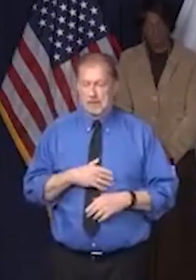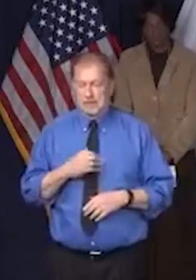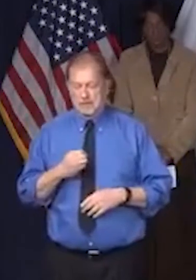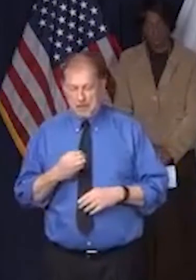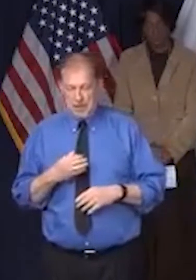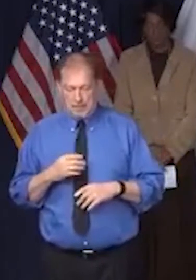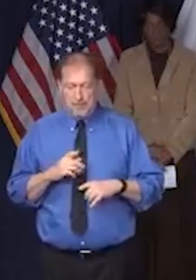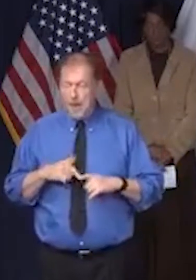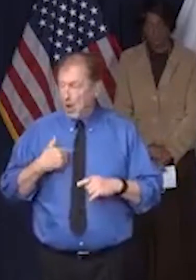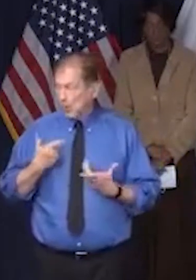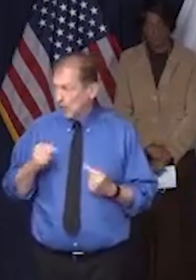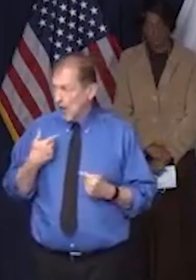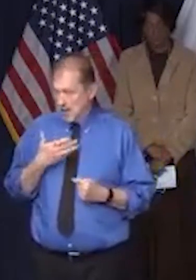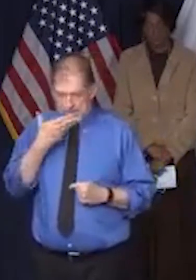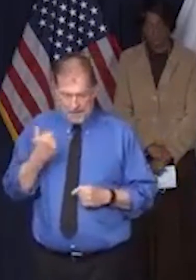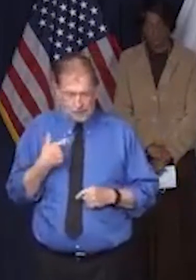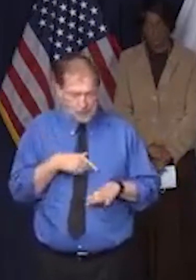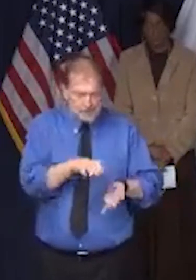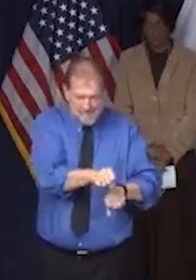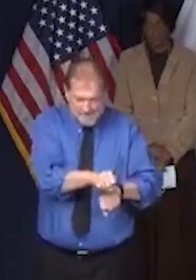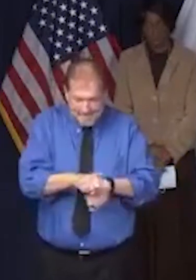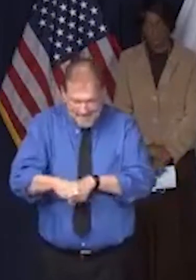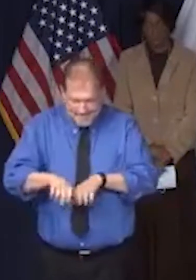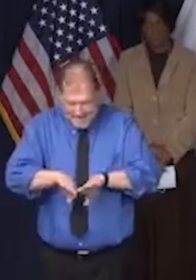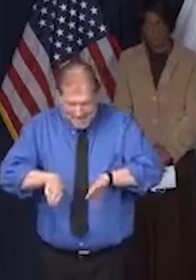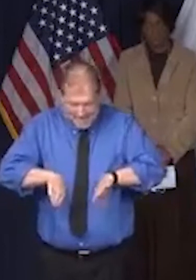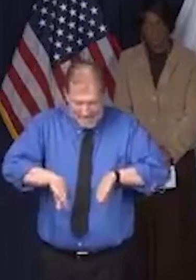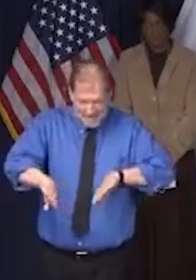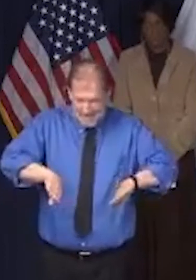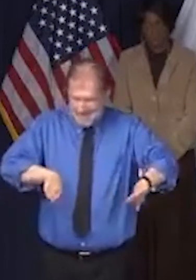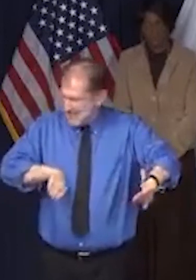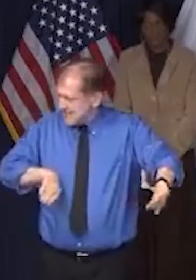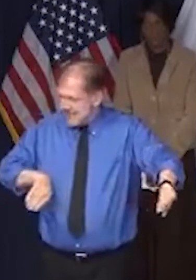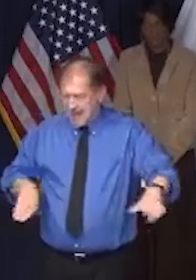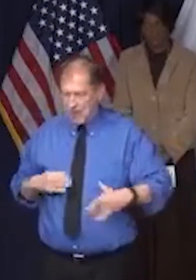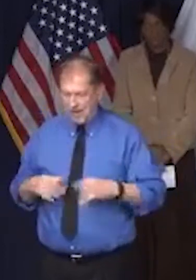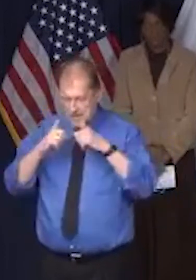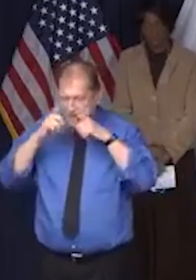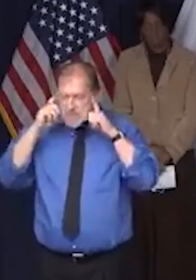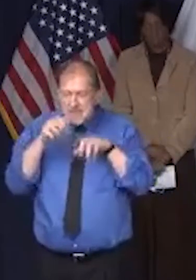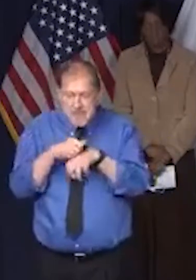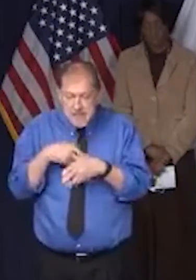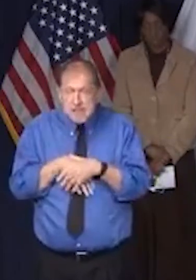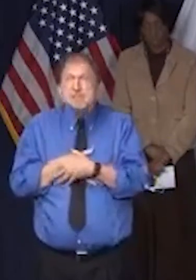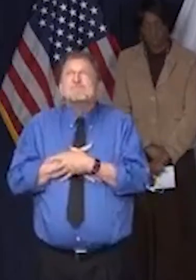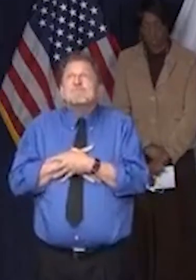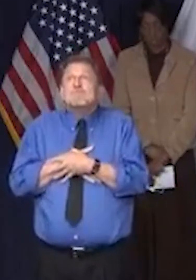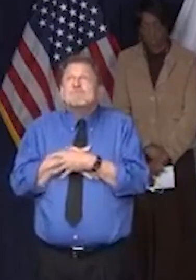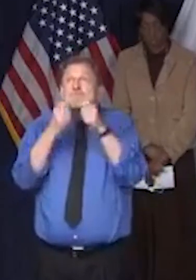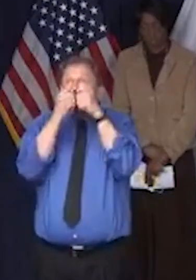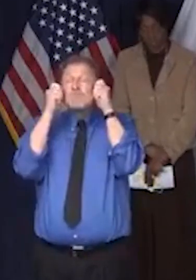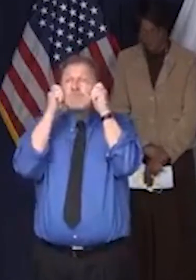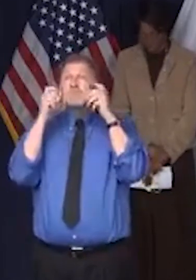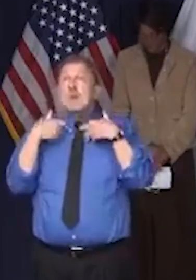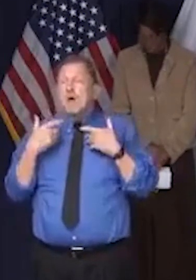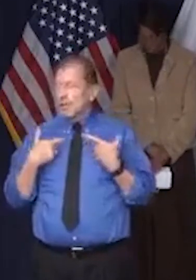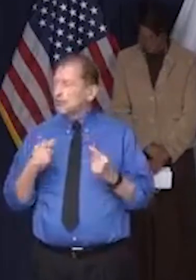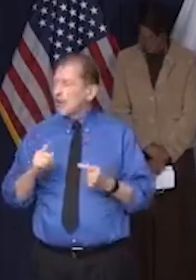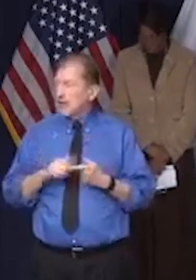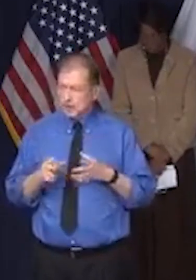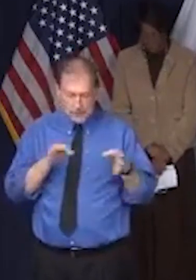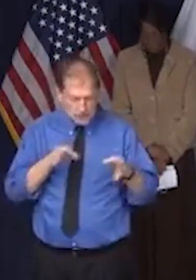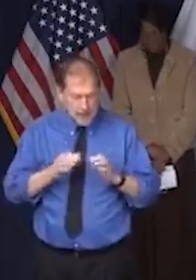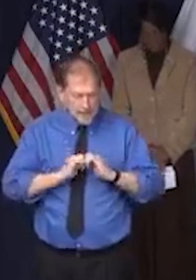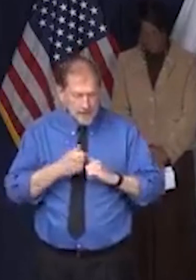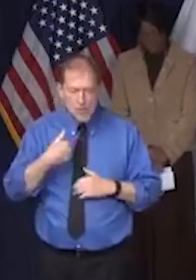But they are. We're moving them. We're making sure that we're separating. There's a lot of PPE. We're giving a lot of guidance to the people who run those facilities. Same